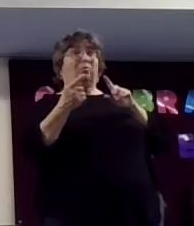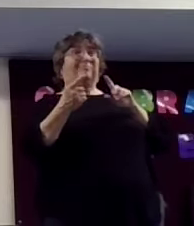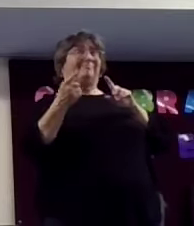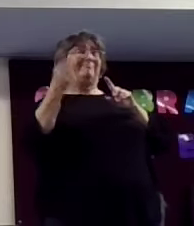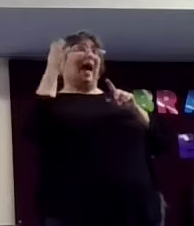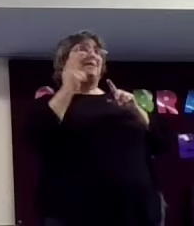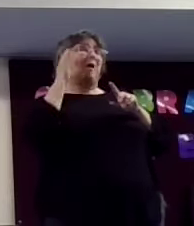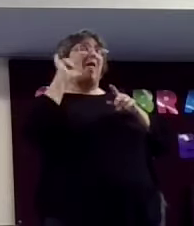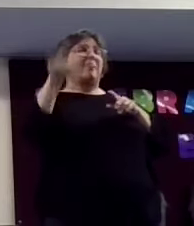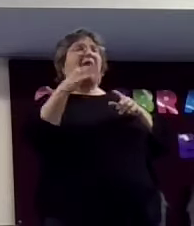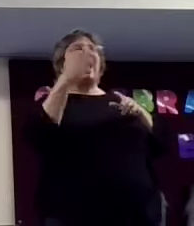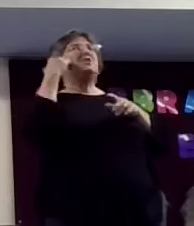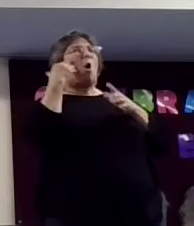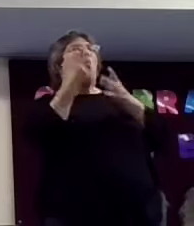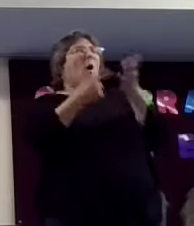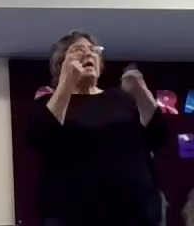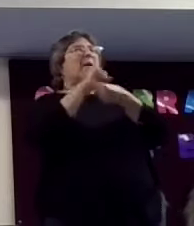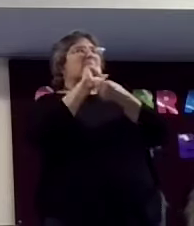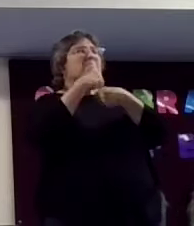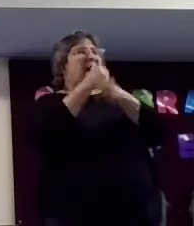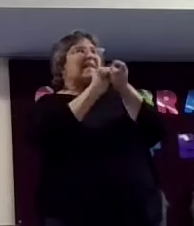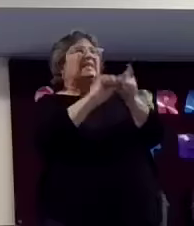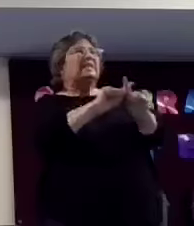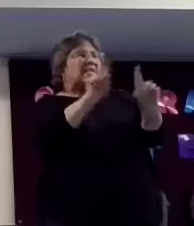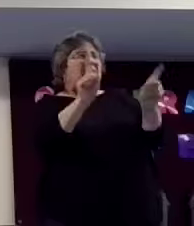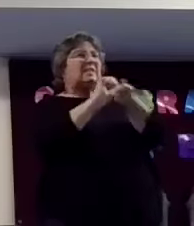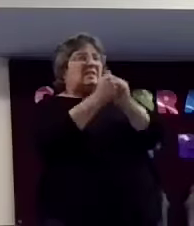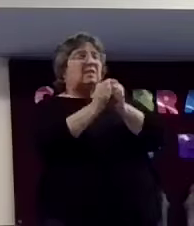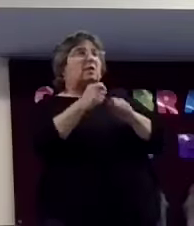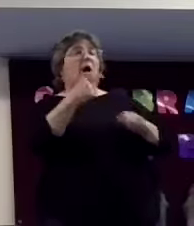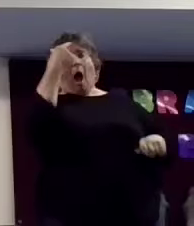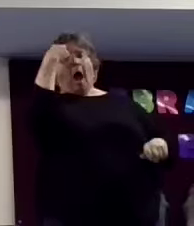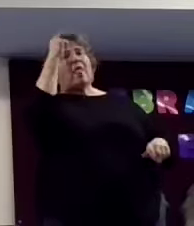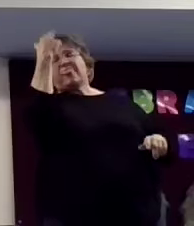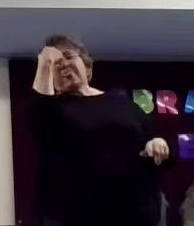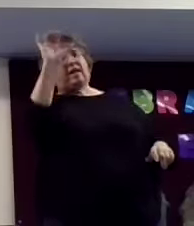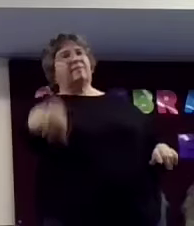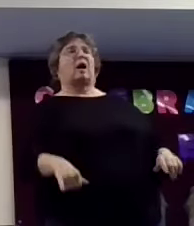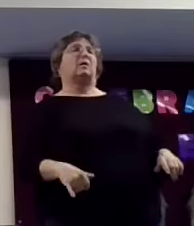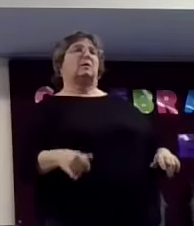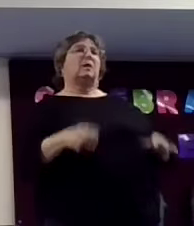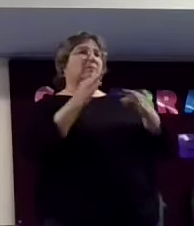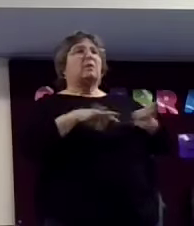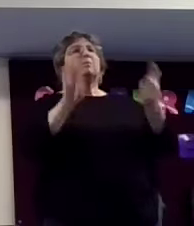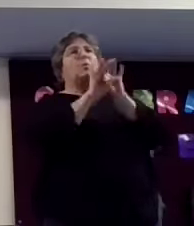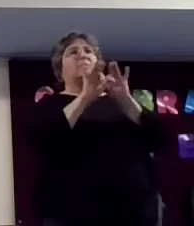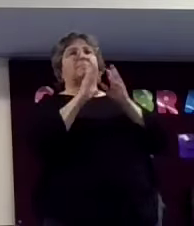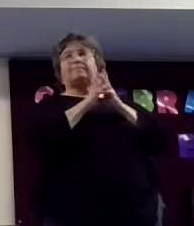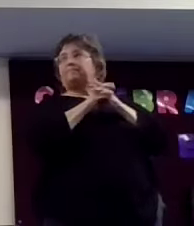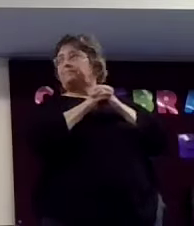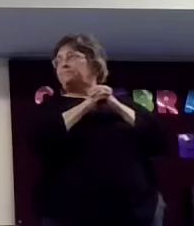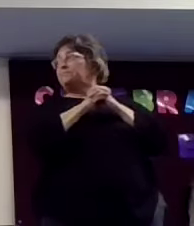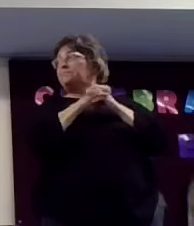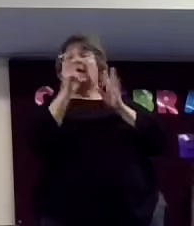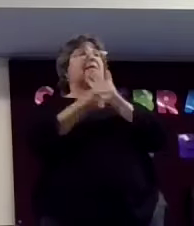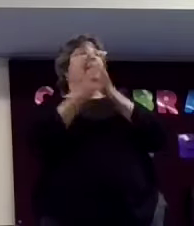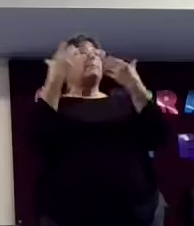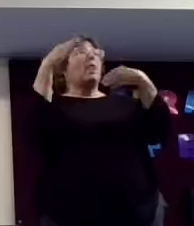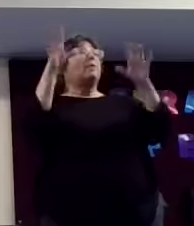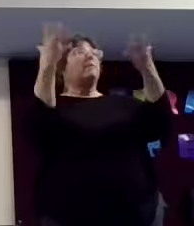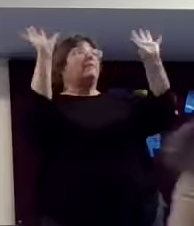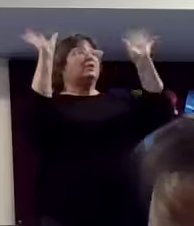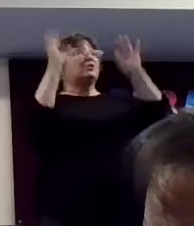all the little things that can make a difference that, you know, lawyers might not think of. So it's very important.